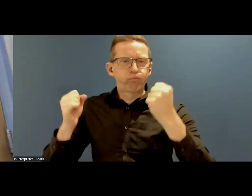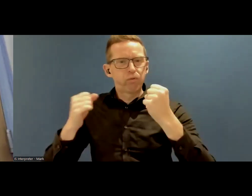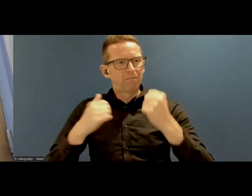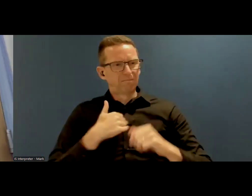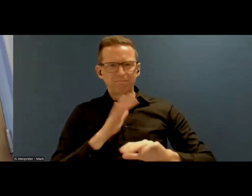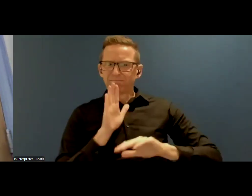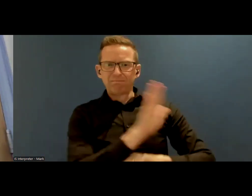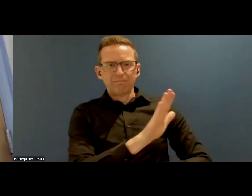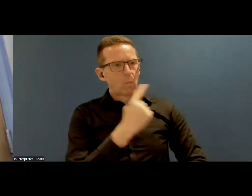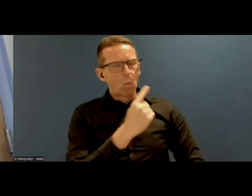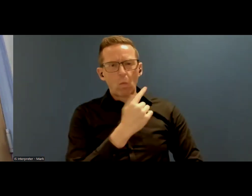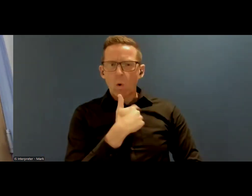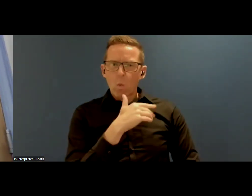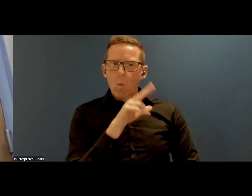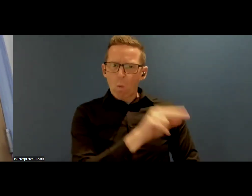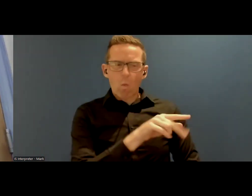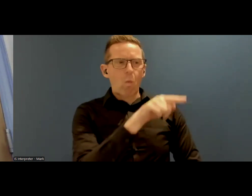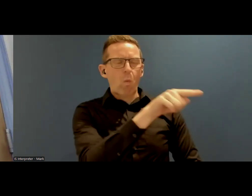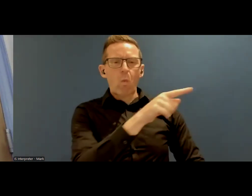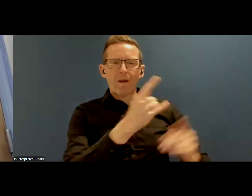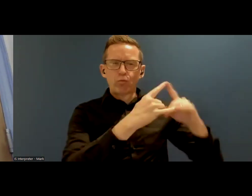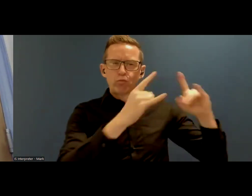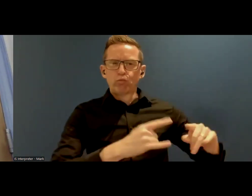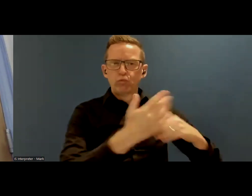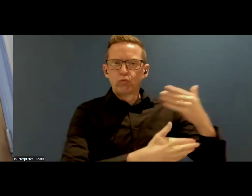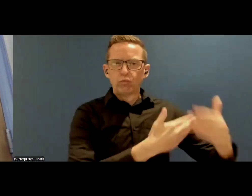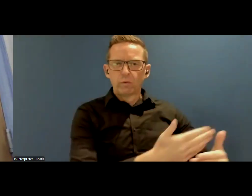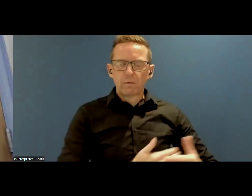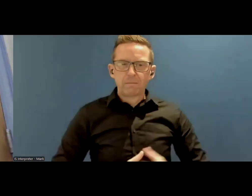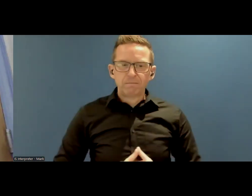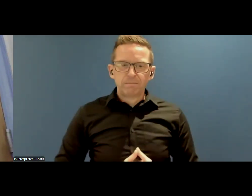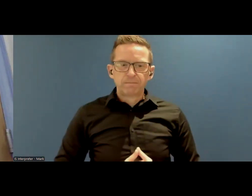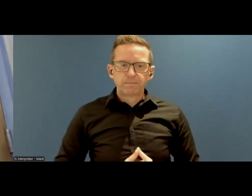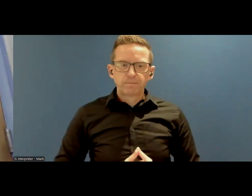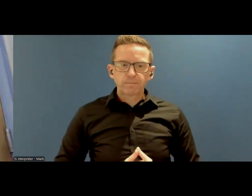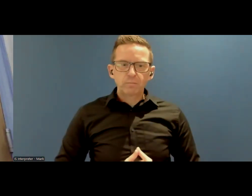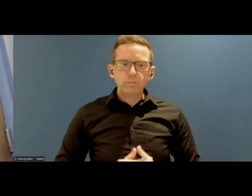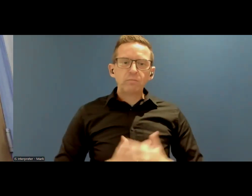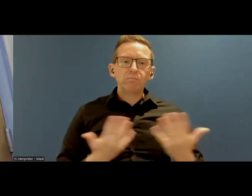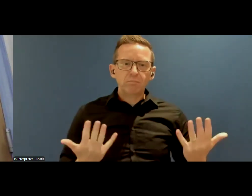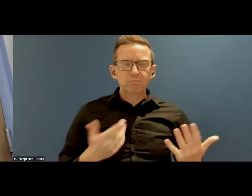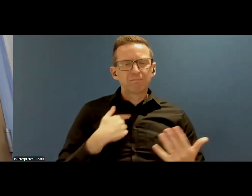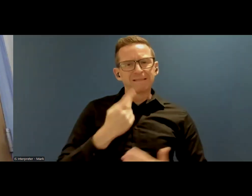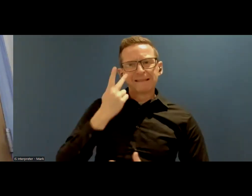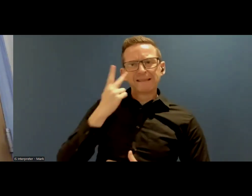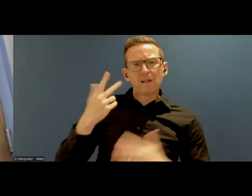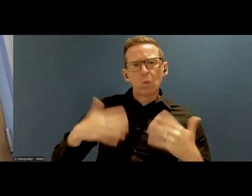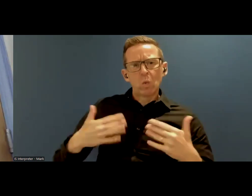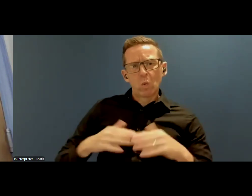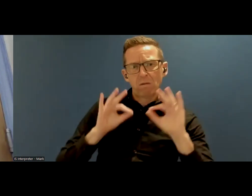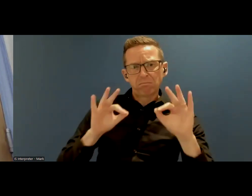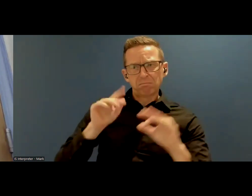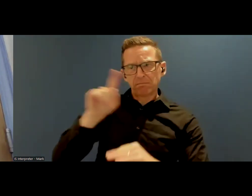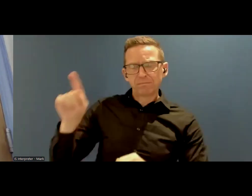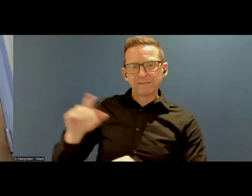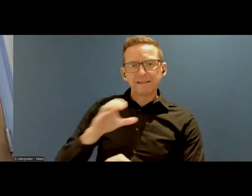There's some great examples of genuine progress towards the CRPD in a number of countries. However, successive